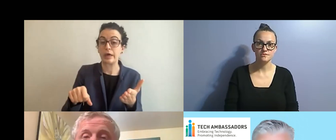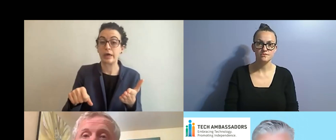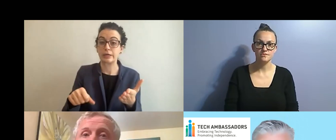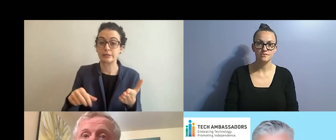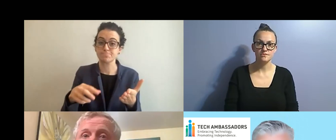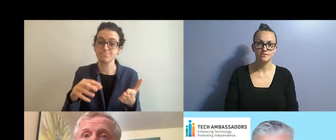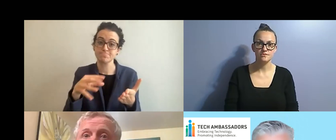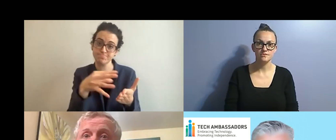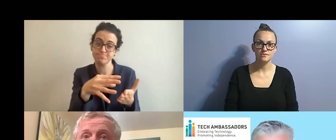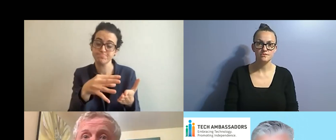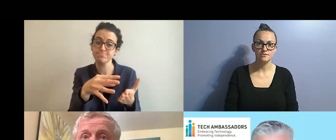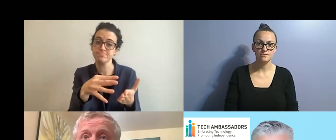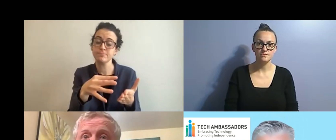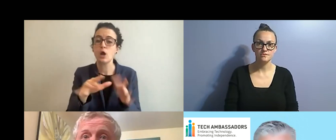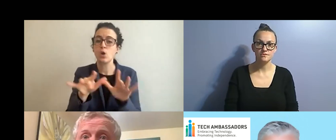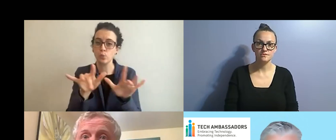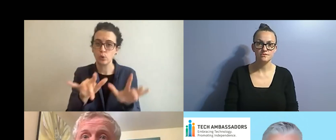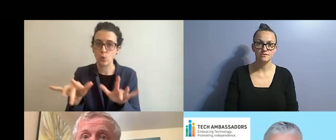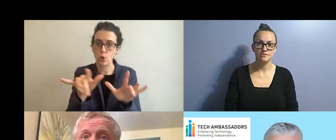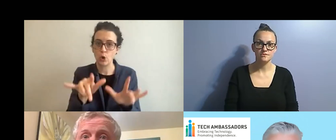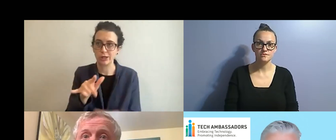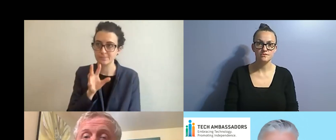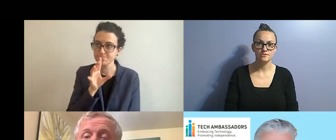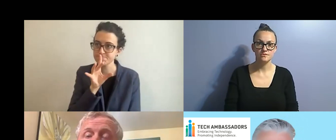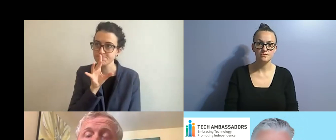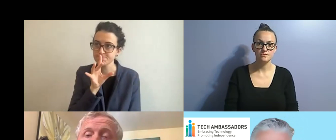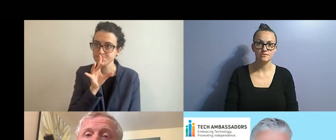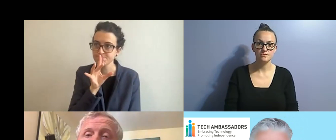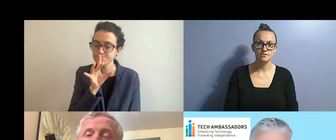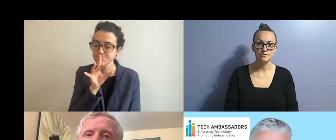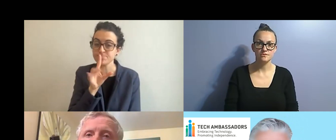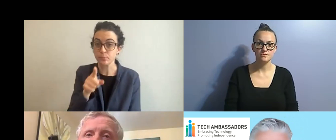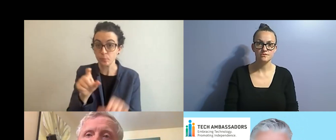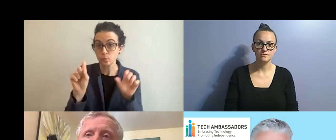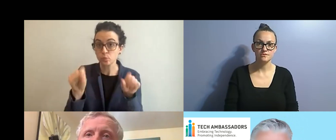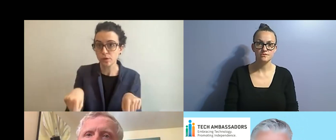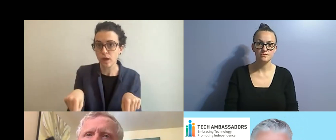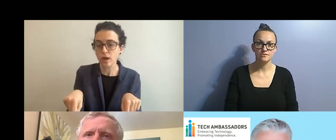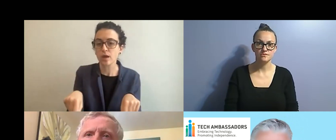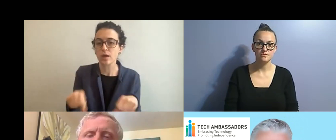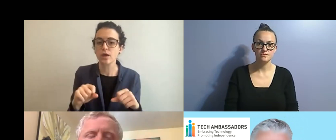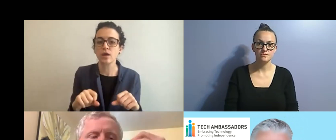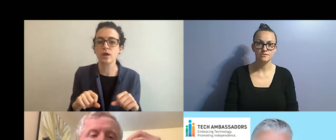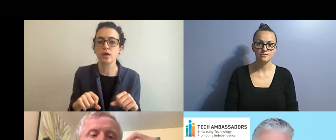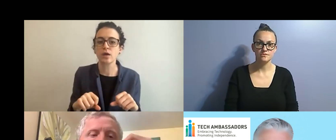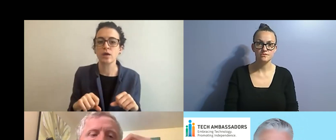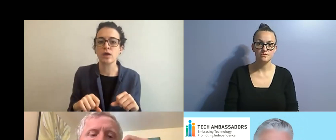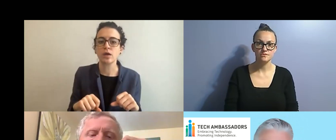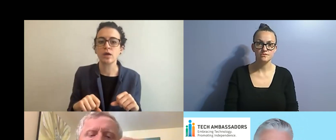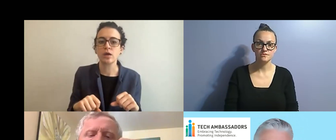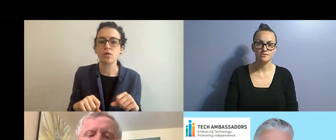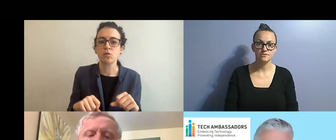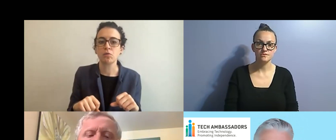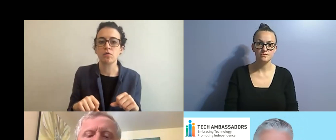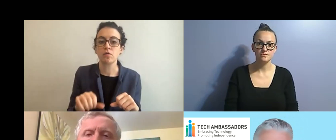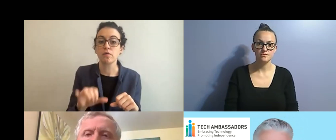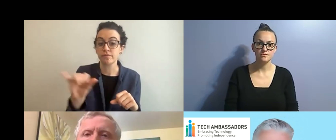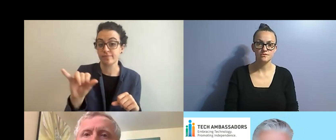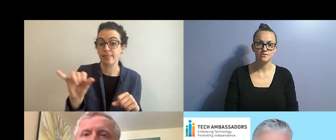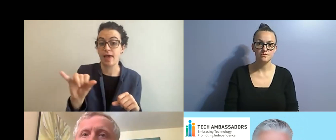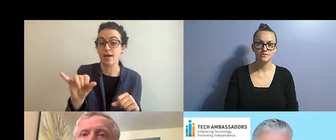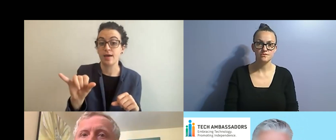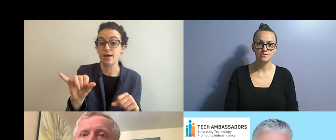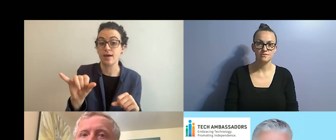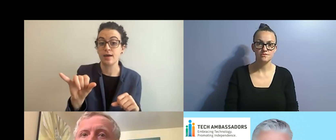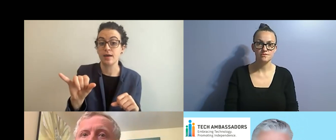it and then record what you need to know. And then say, you don't